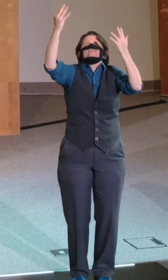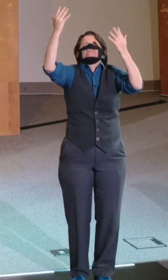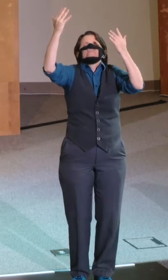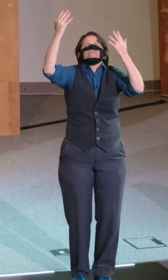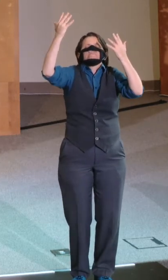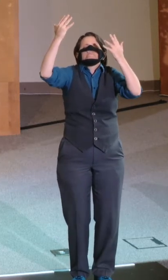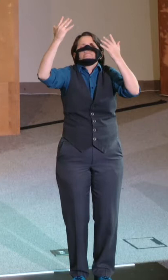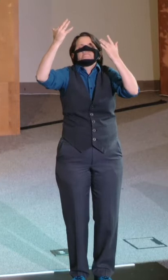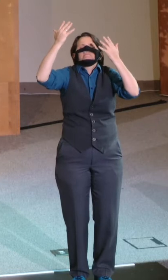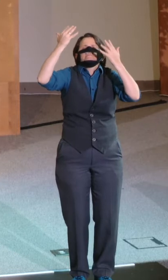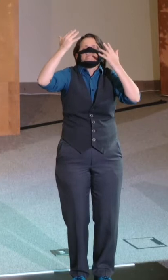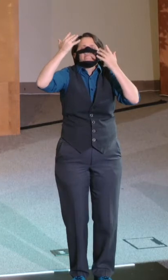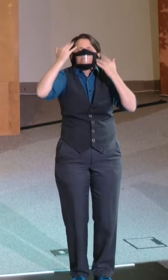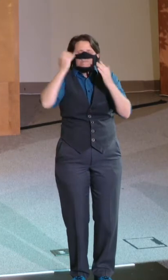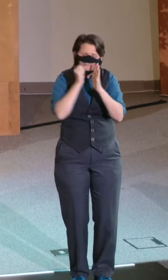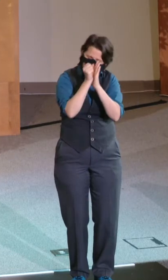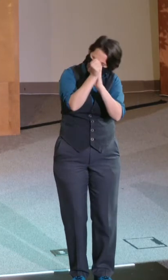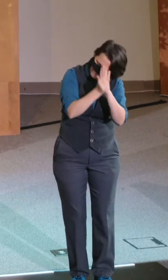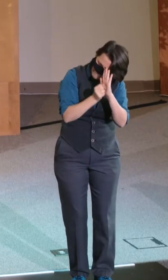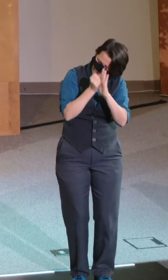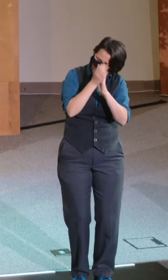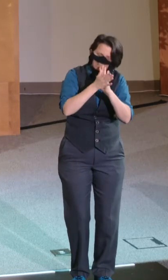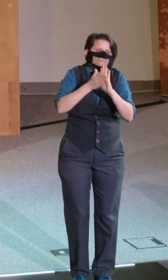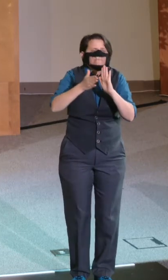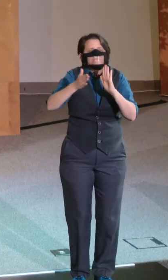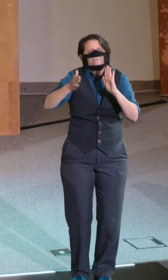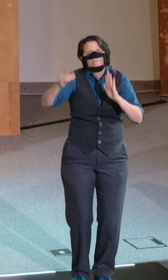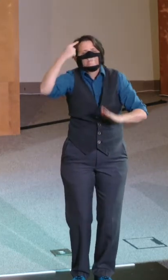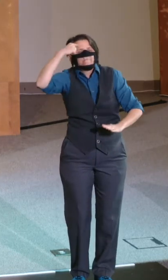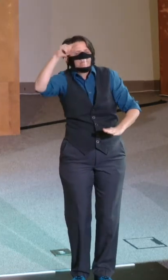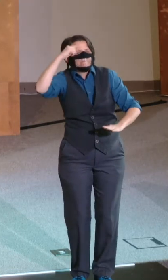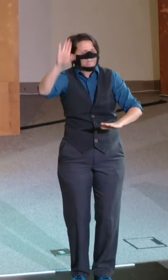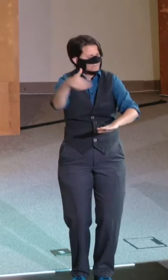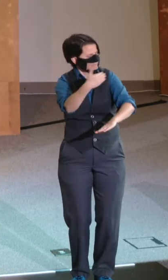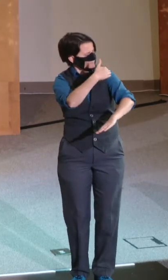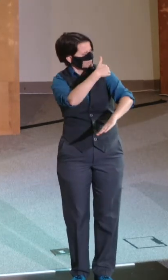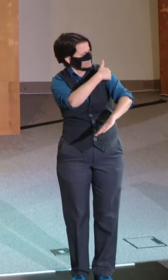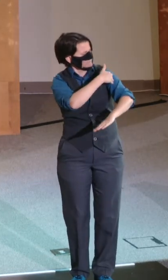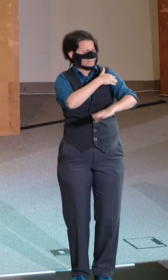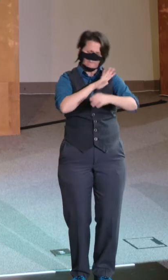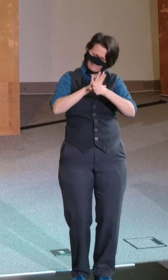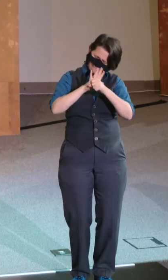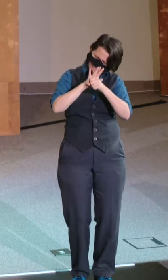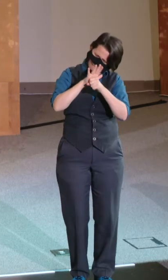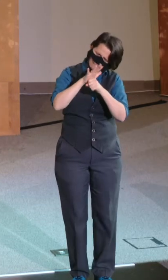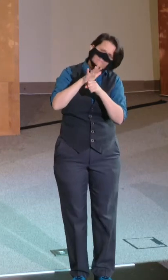way. It's a season of power and prosperity.